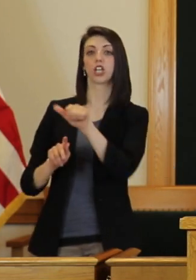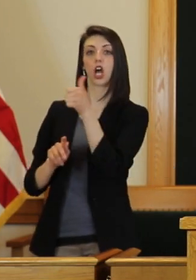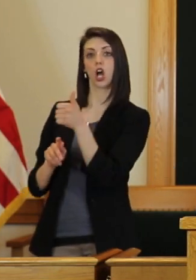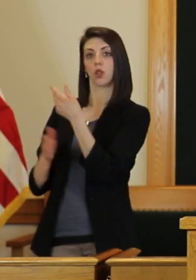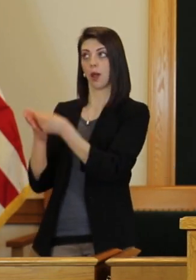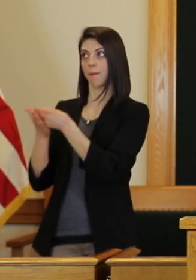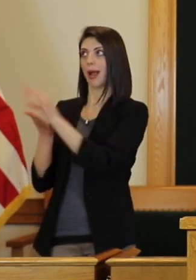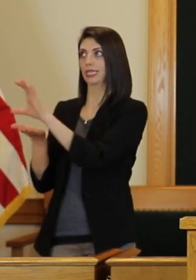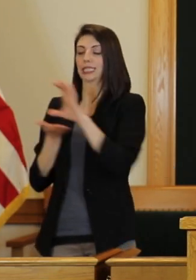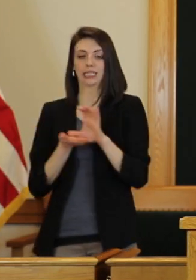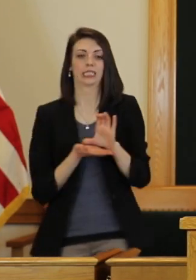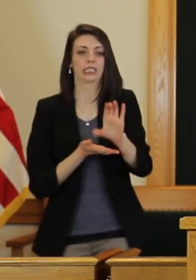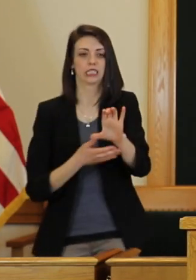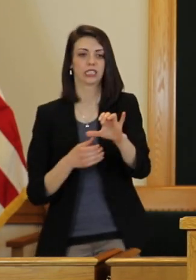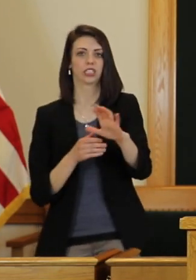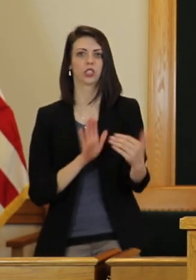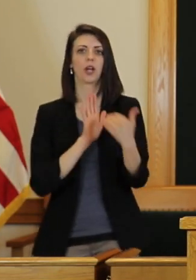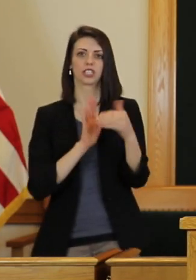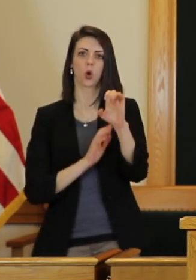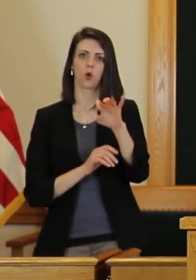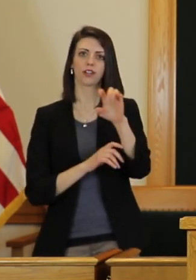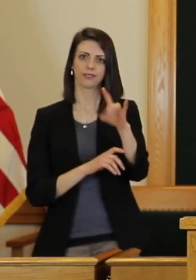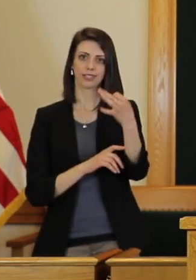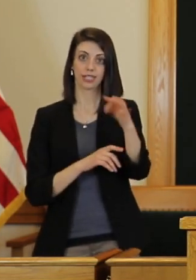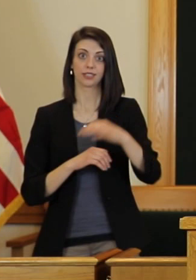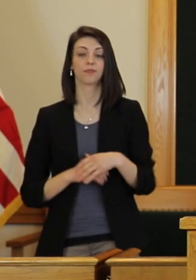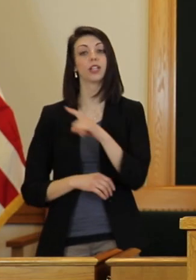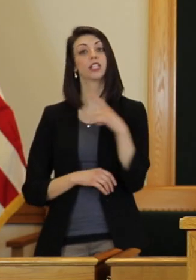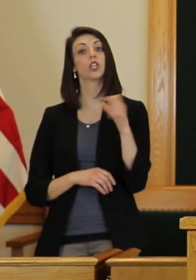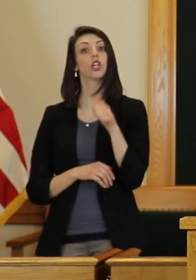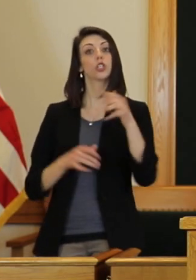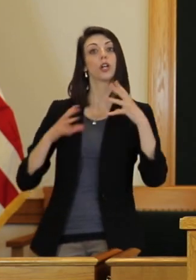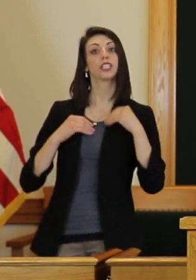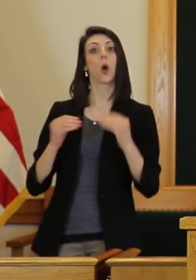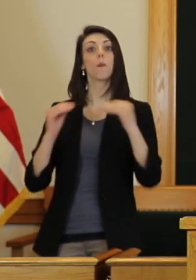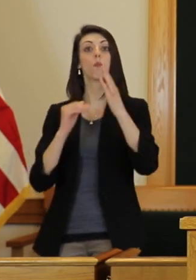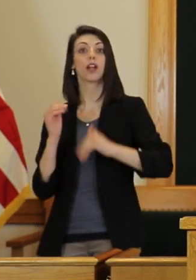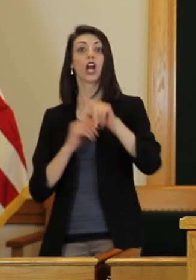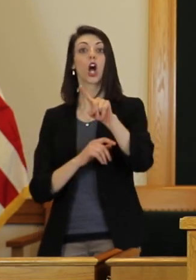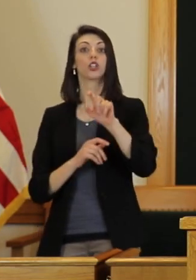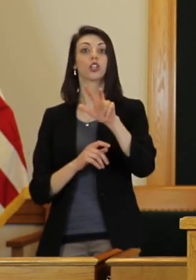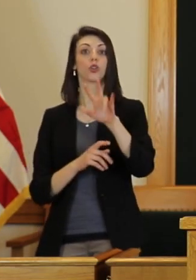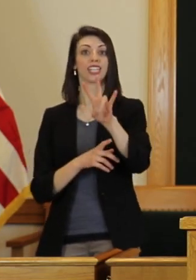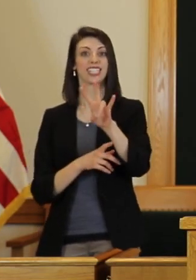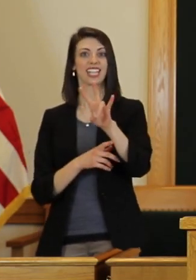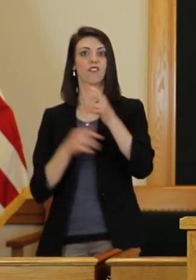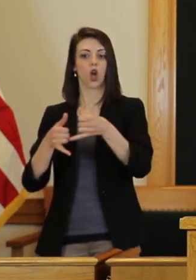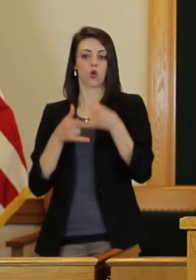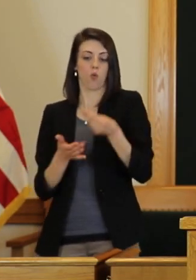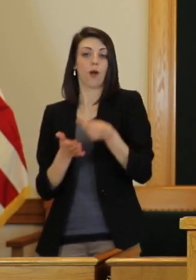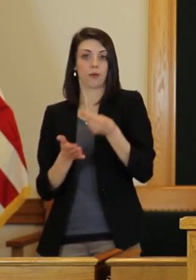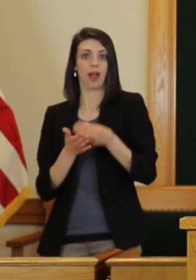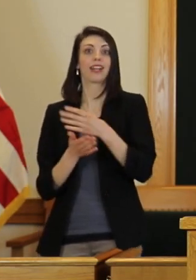COVID-19. The legislature also accepted more than $137,000 in grants and emergency funding